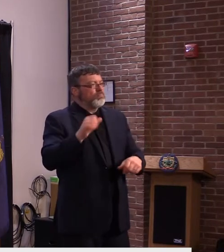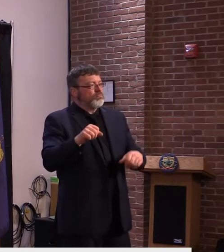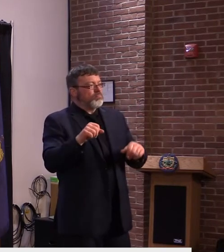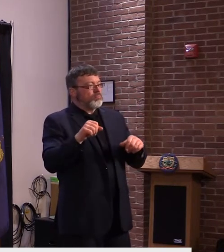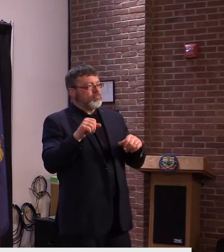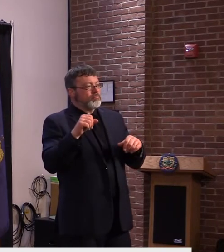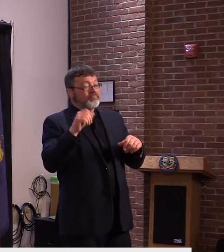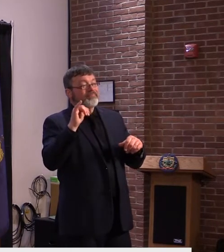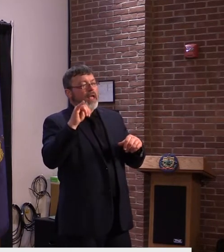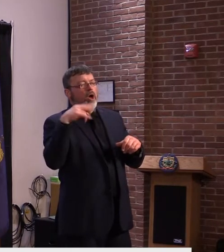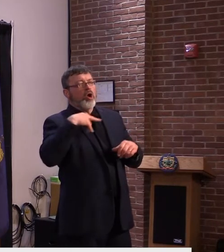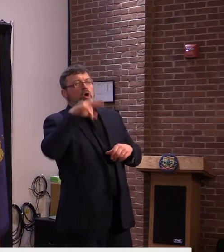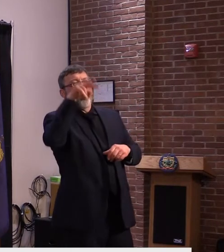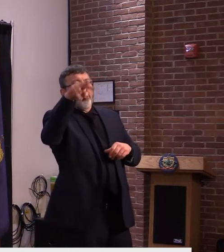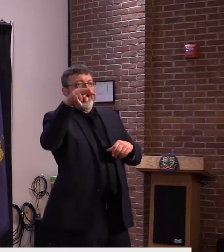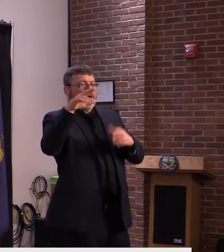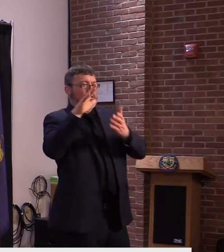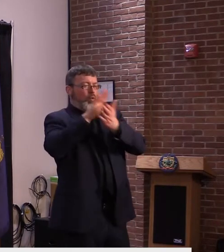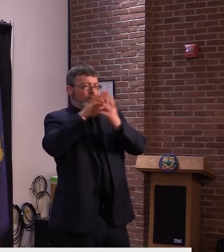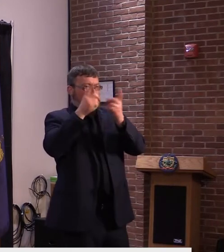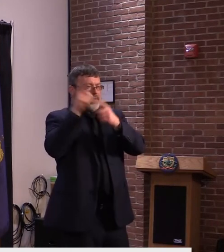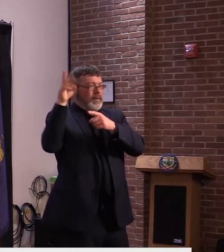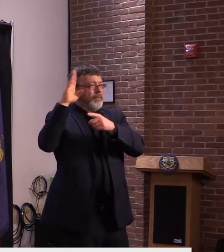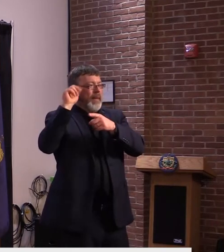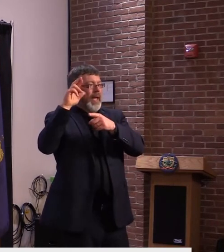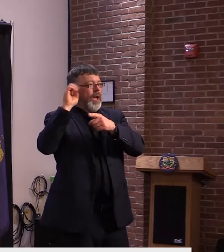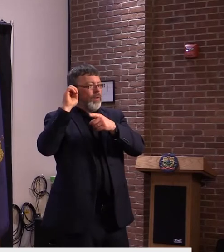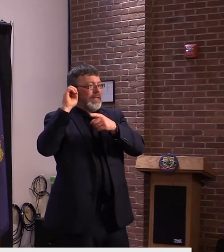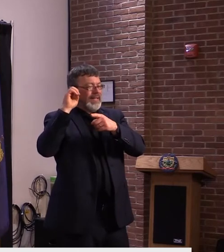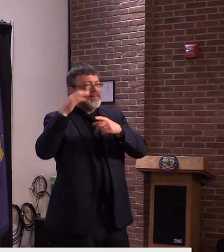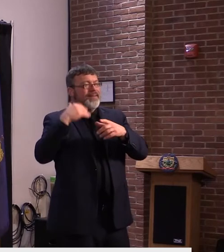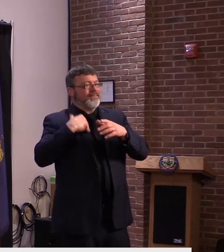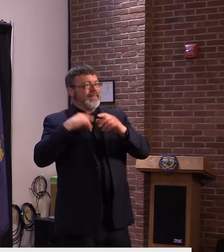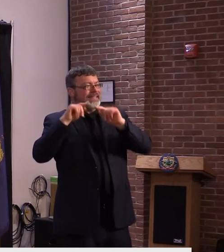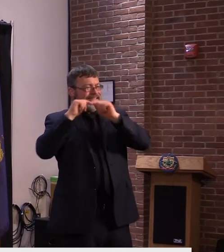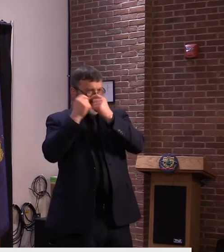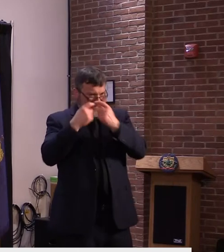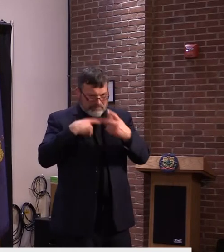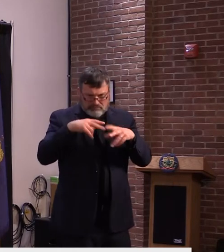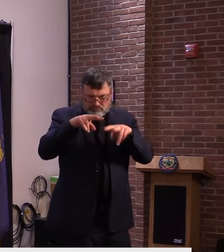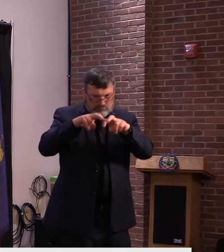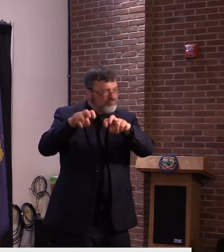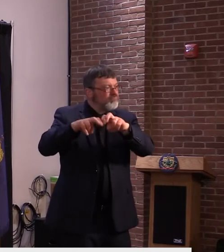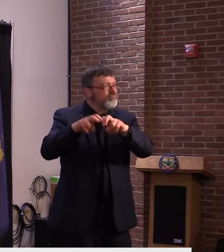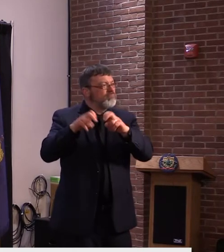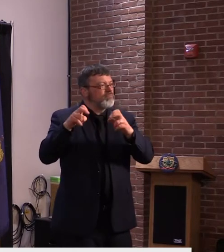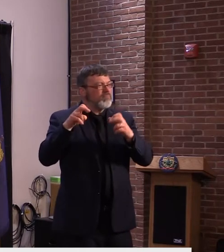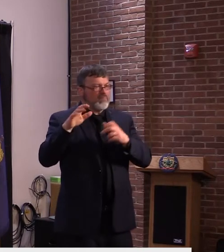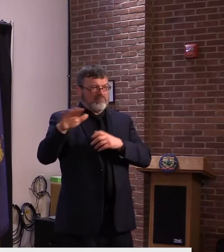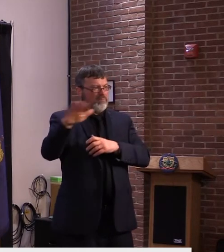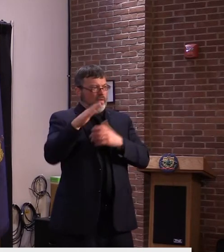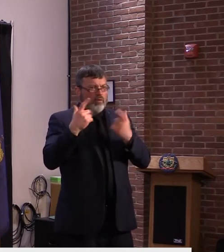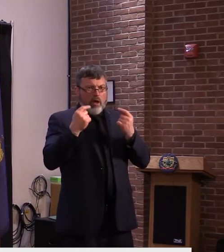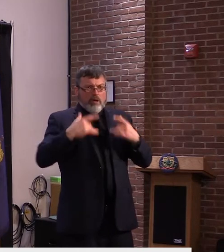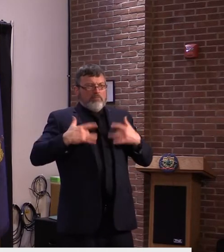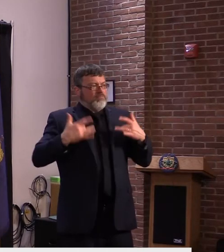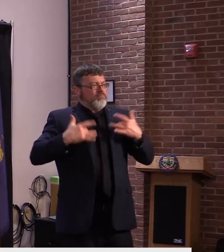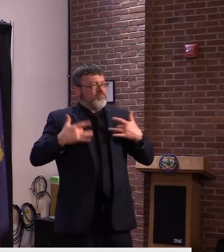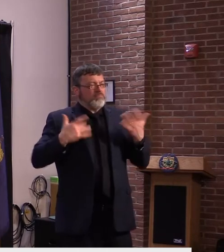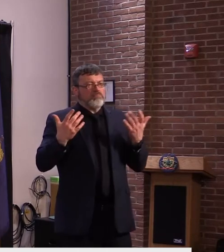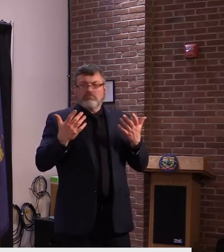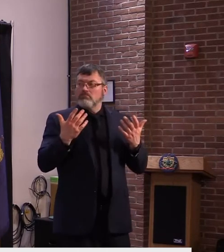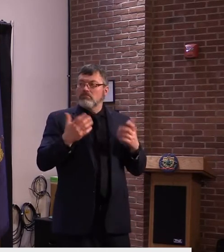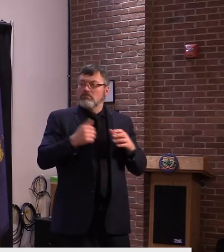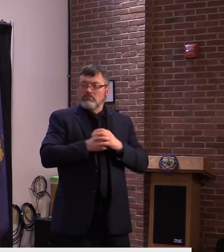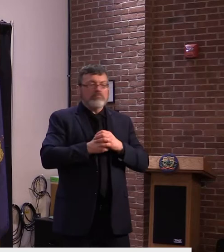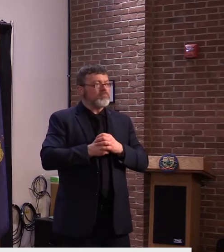will. And I went out with our team at one point for a site visit just to understand some of the dynamics. And they have, in